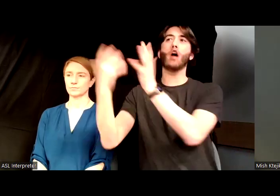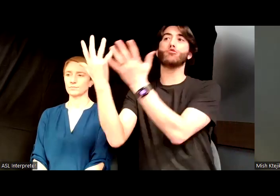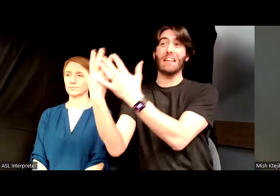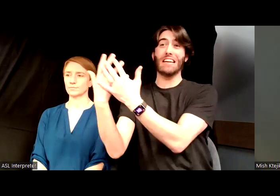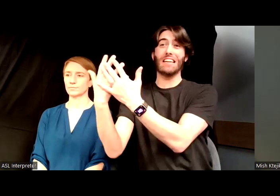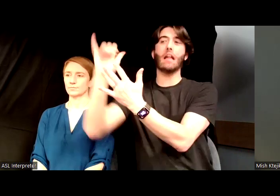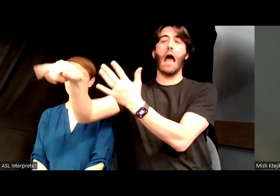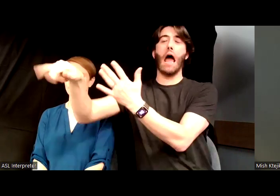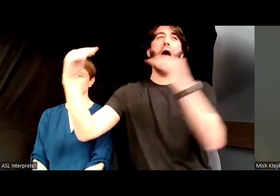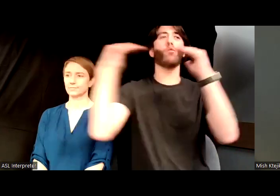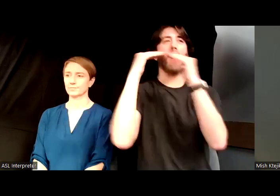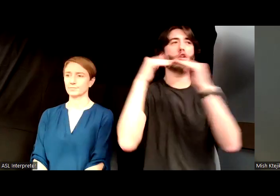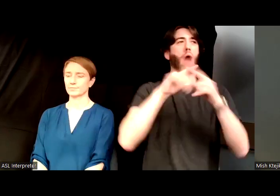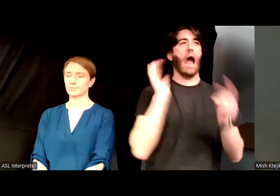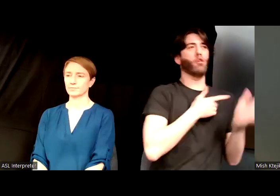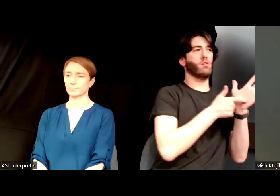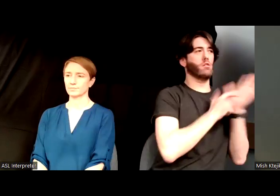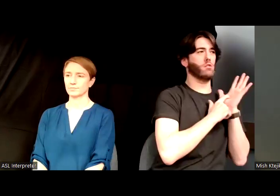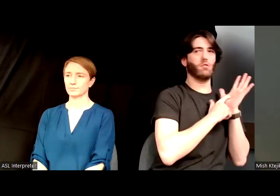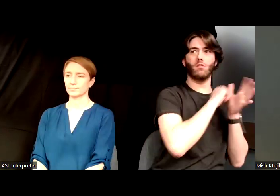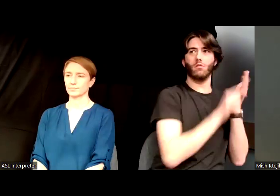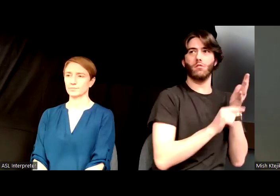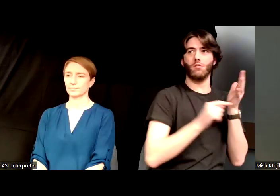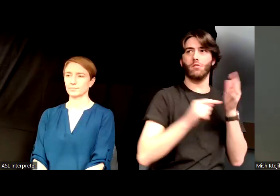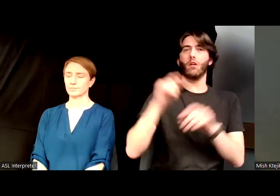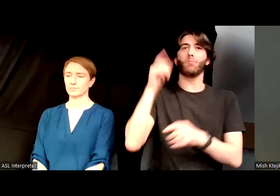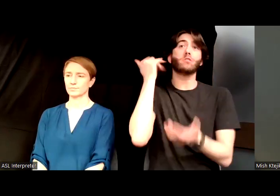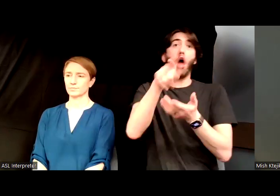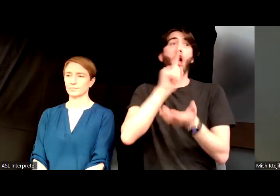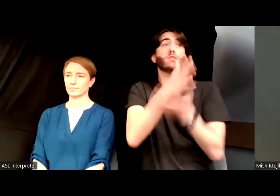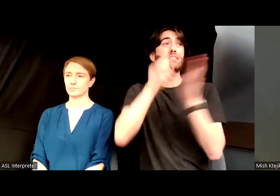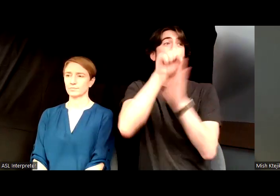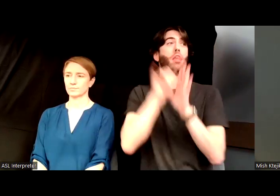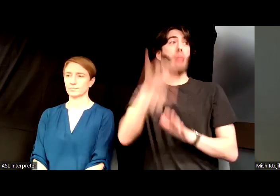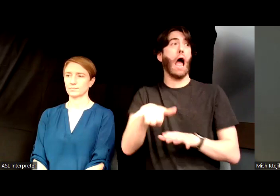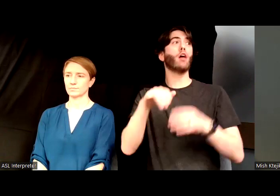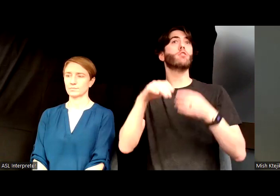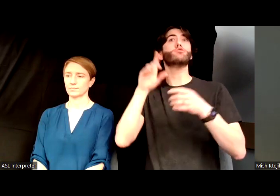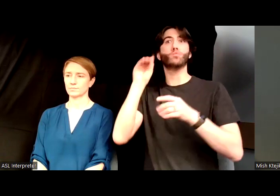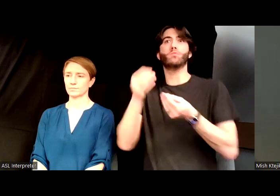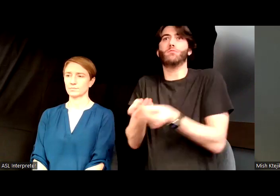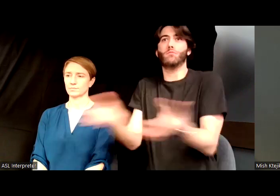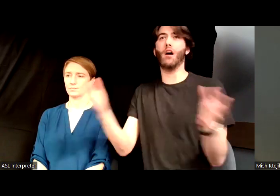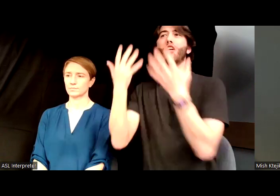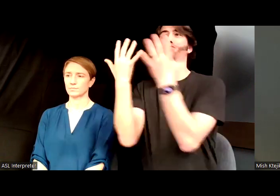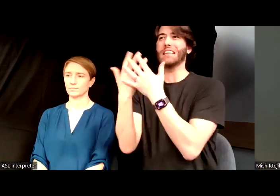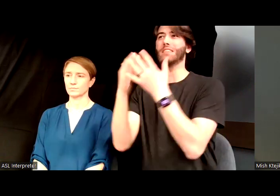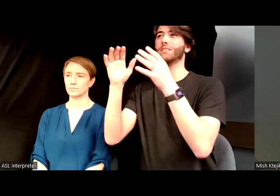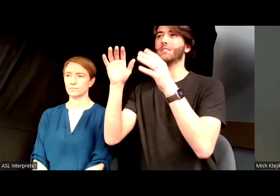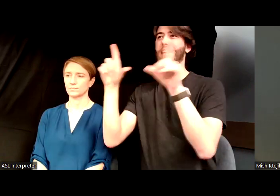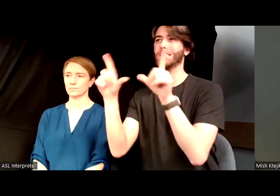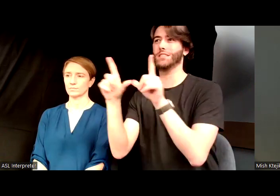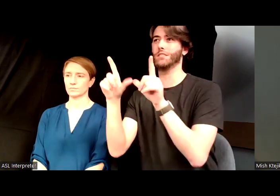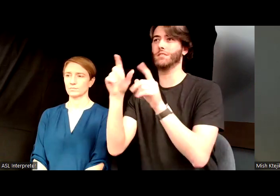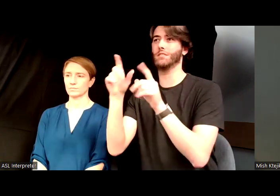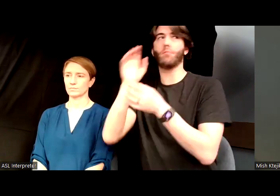accept a state rating that is equivalent to our requirements? Because there are some states that do